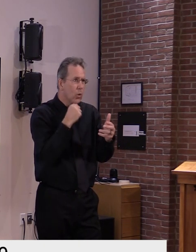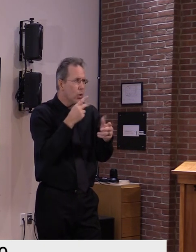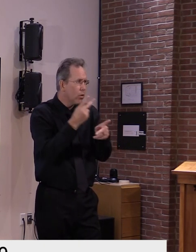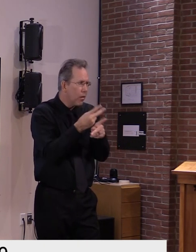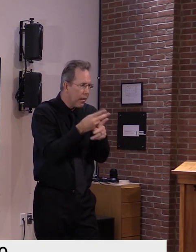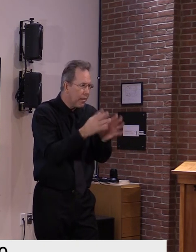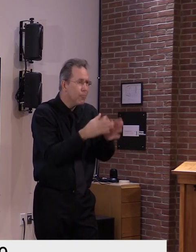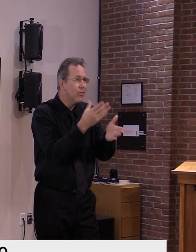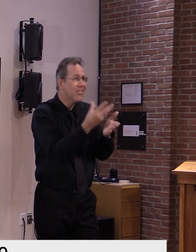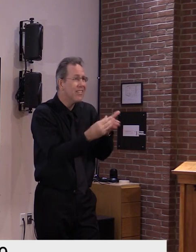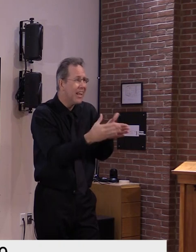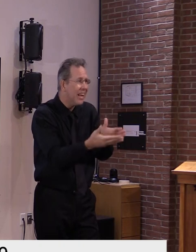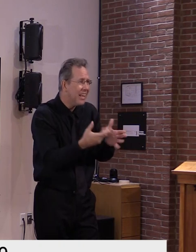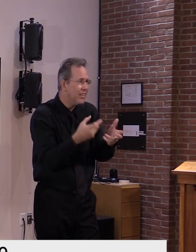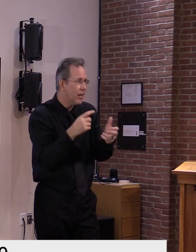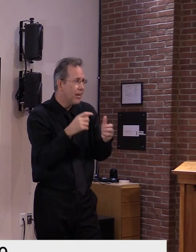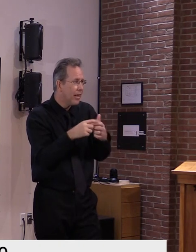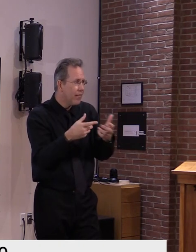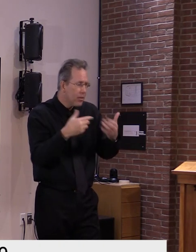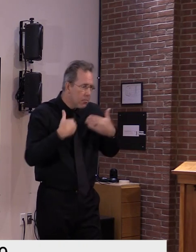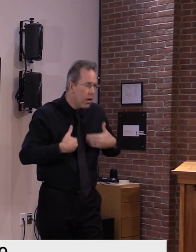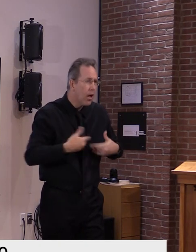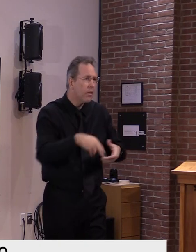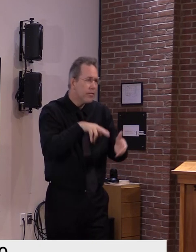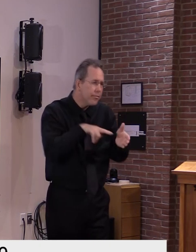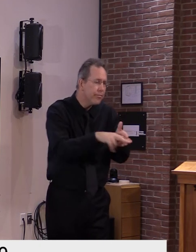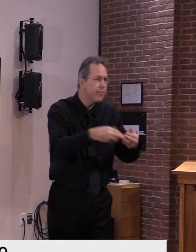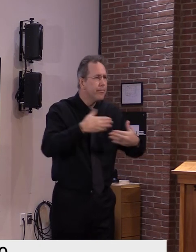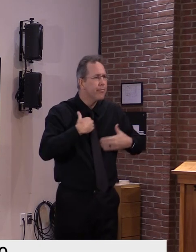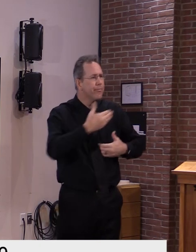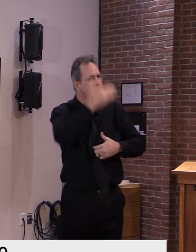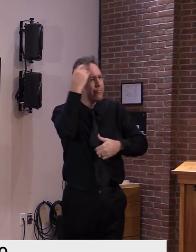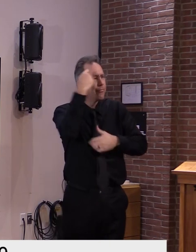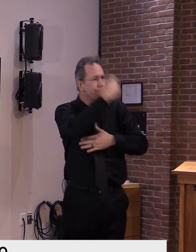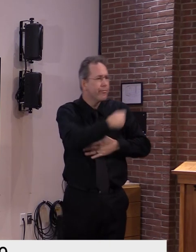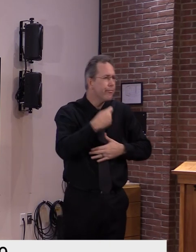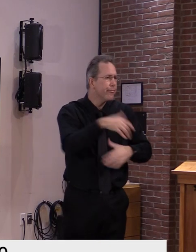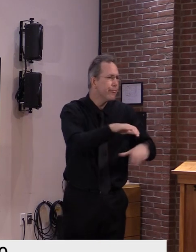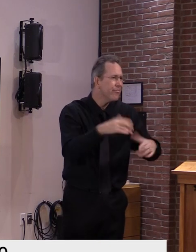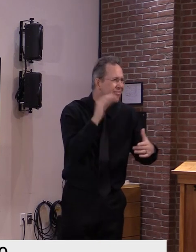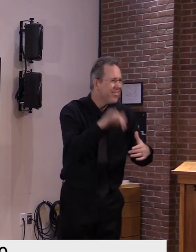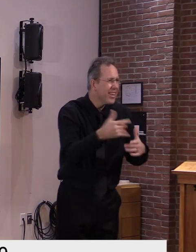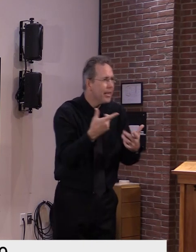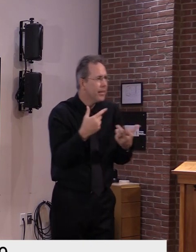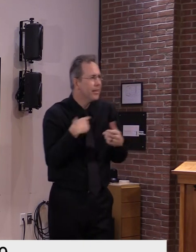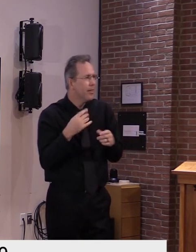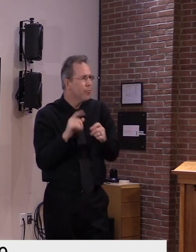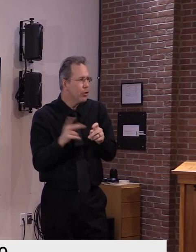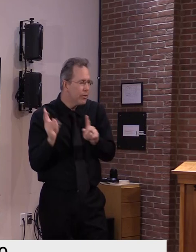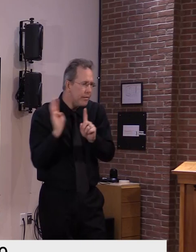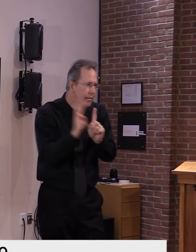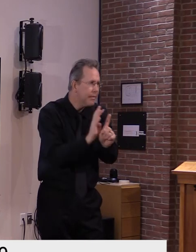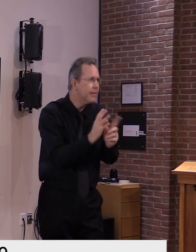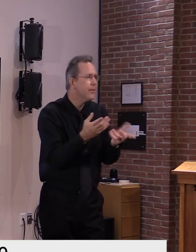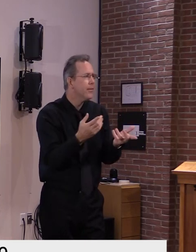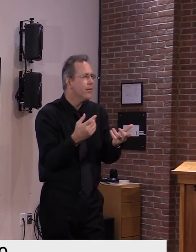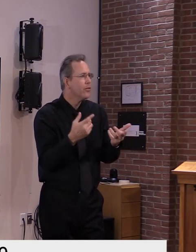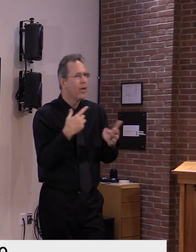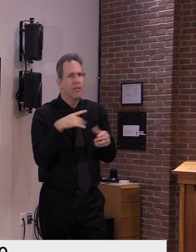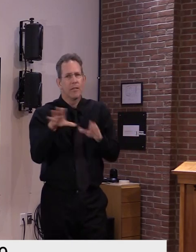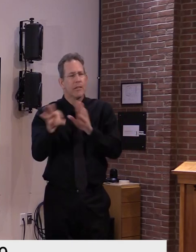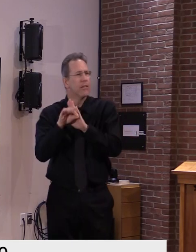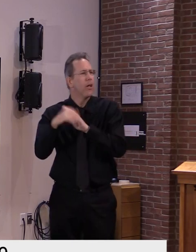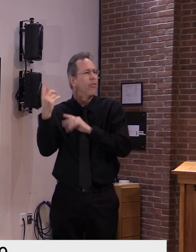So we're gonna do that, and hopefully we'll help with those long-term care facilities and their staffing